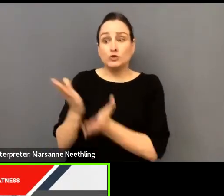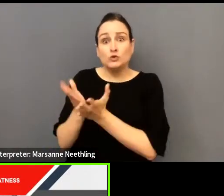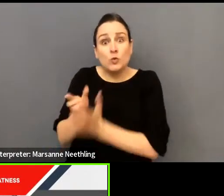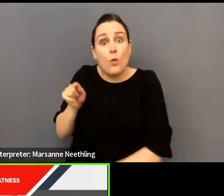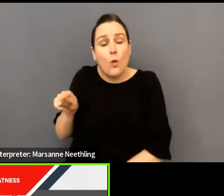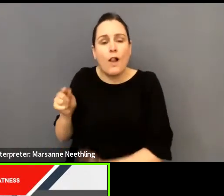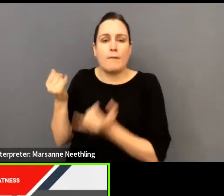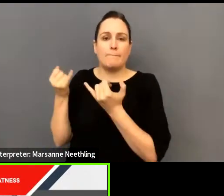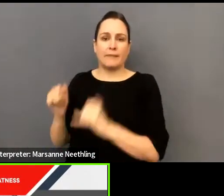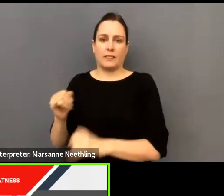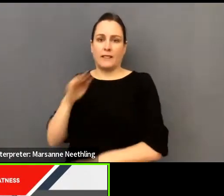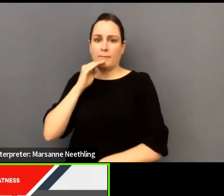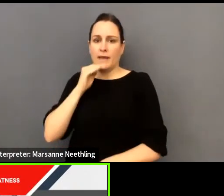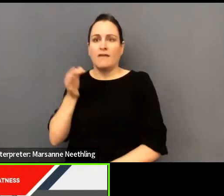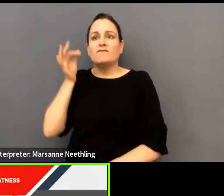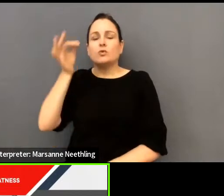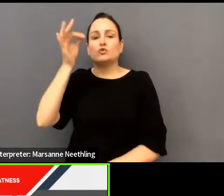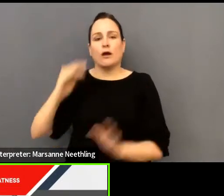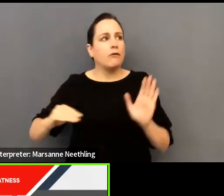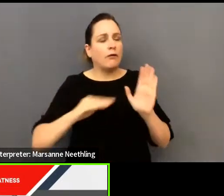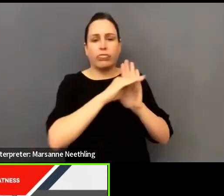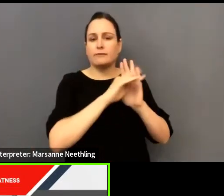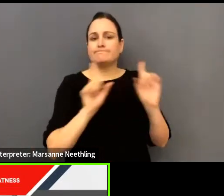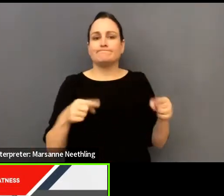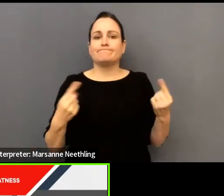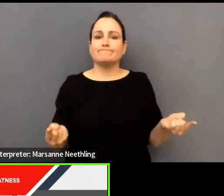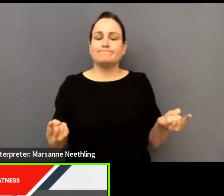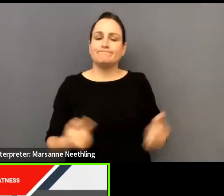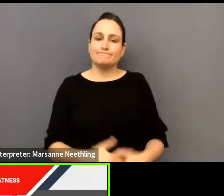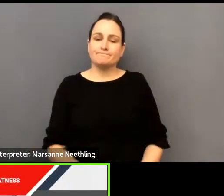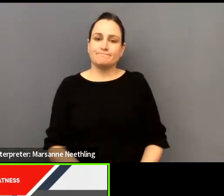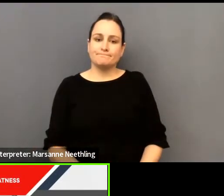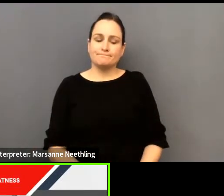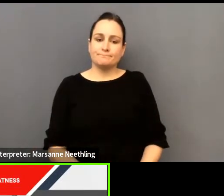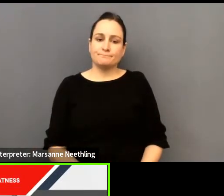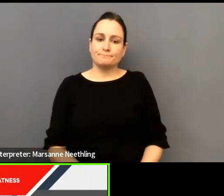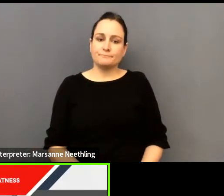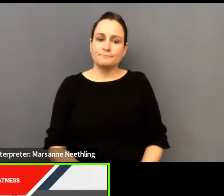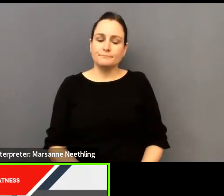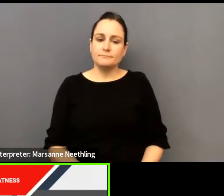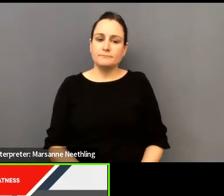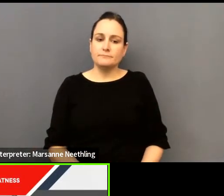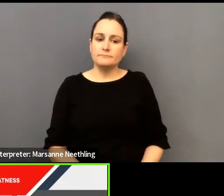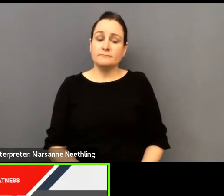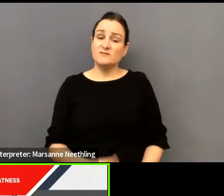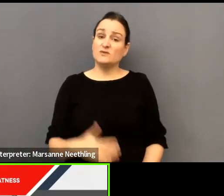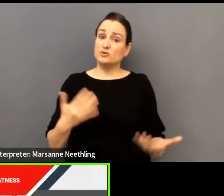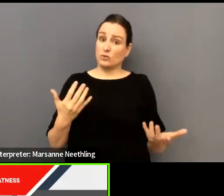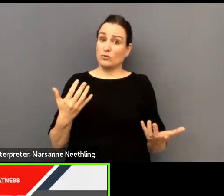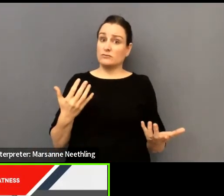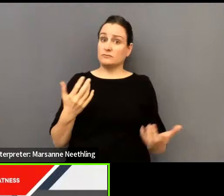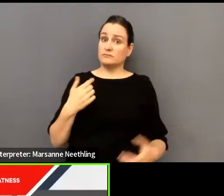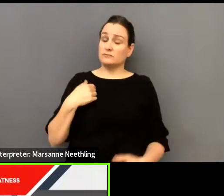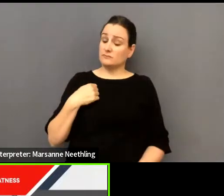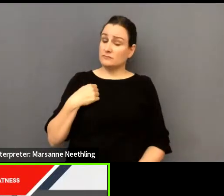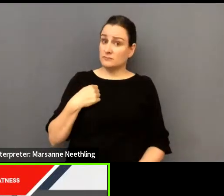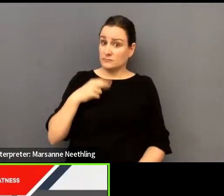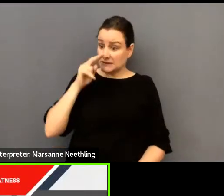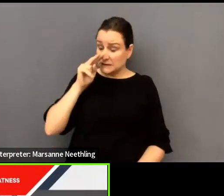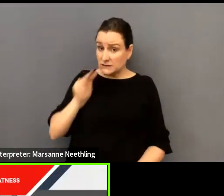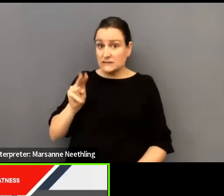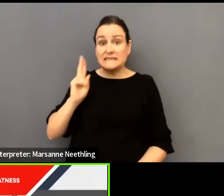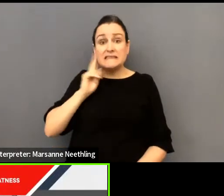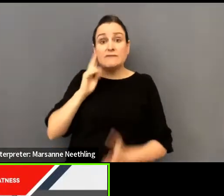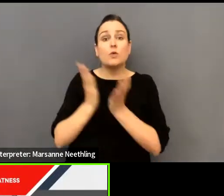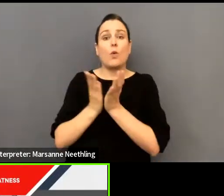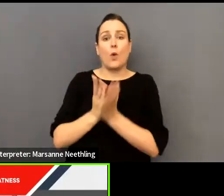And we need to seriously look at our deaf schools. we're talking